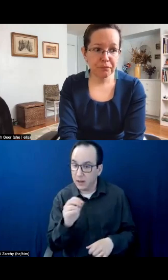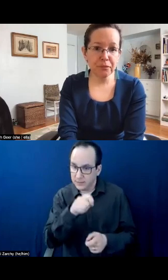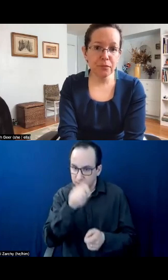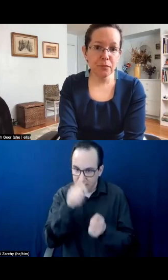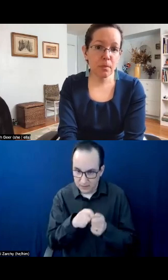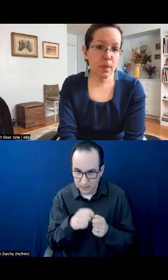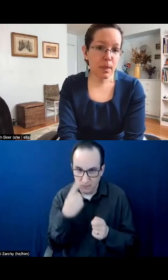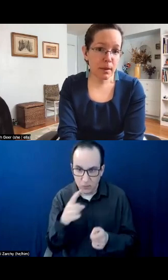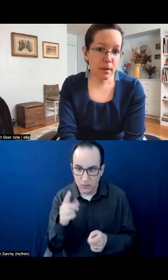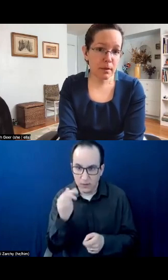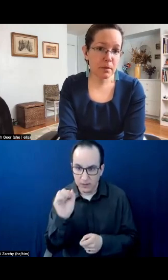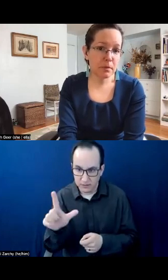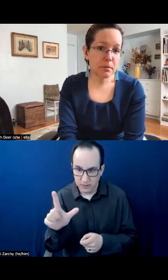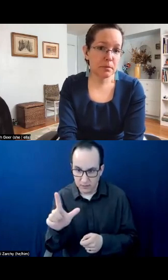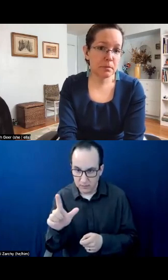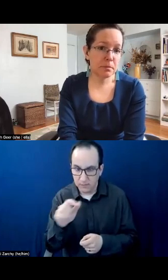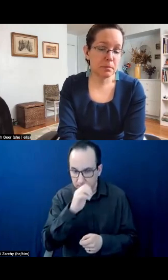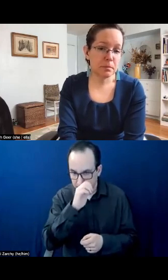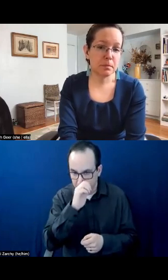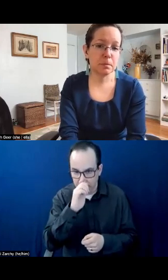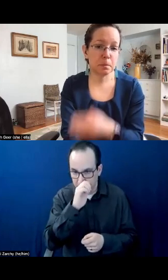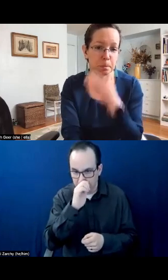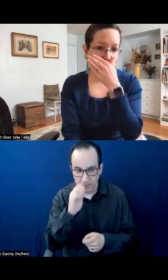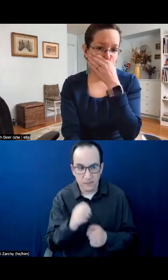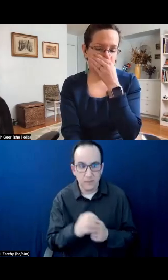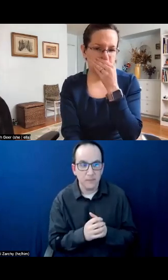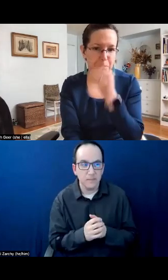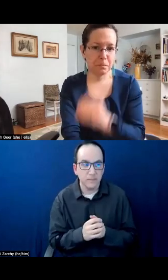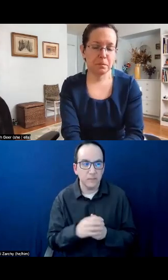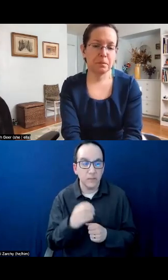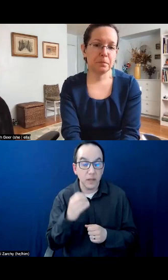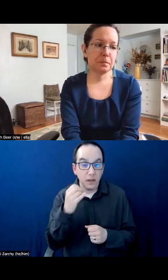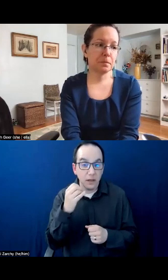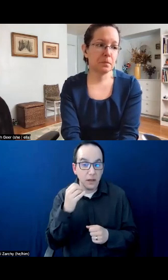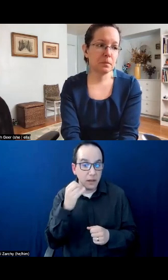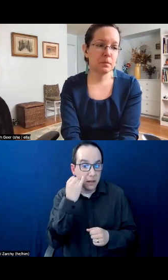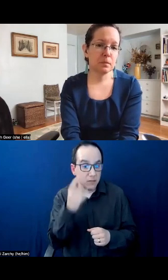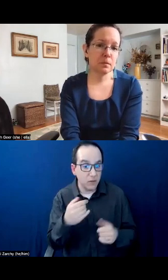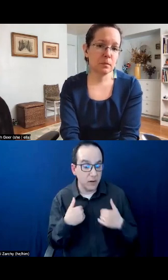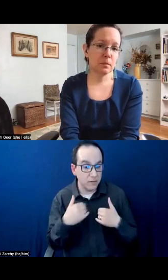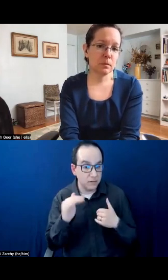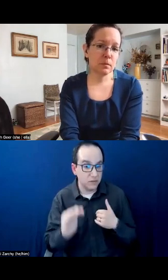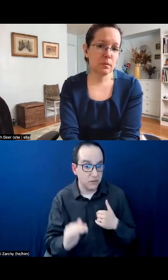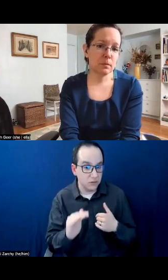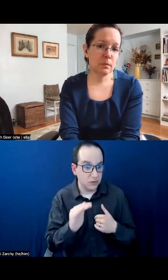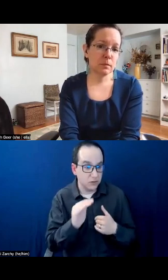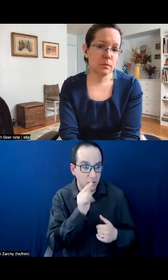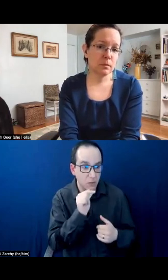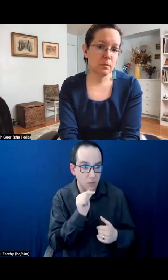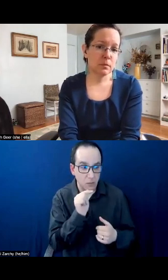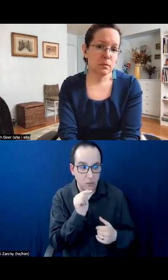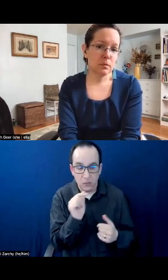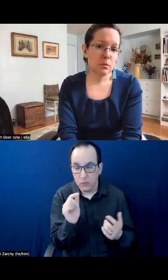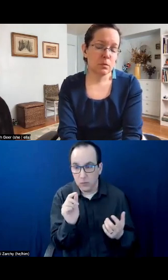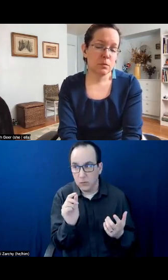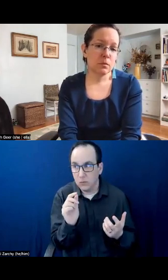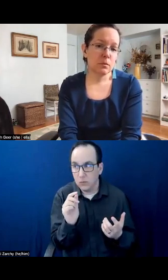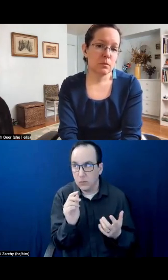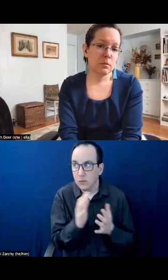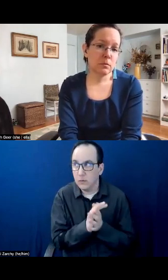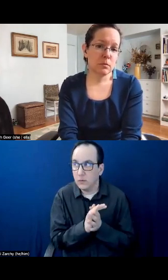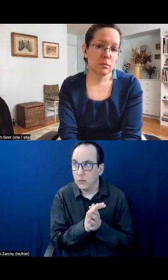said, for birth to 5 and specific for ASL users. If you have a